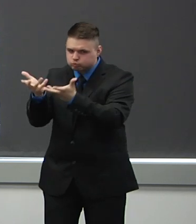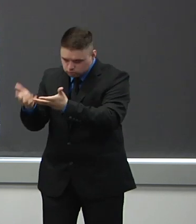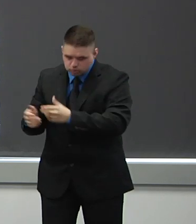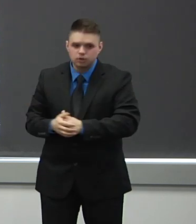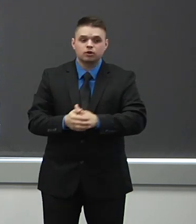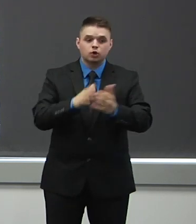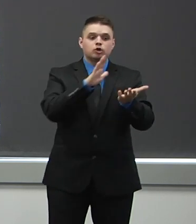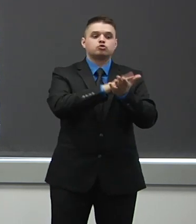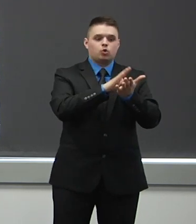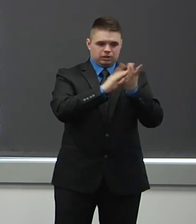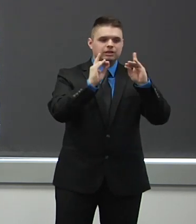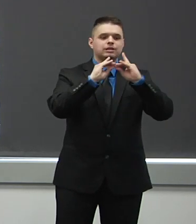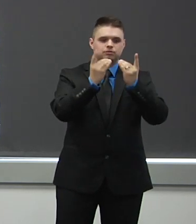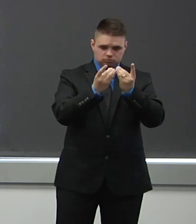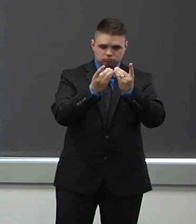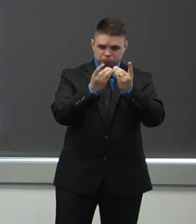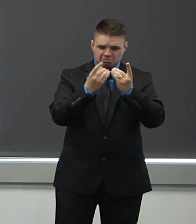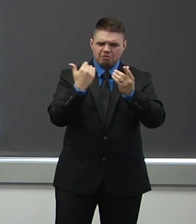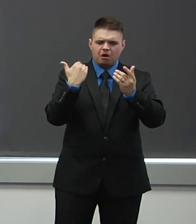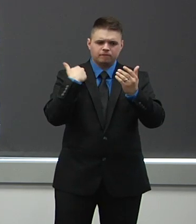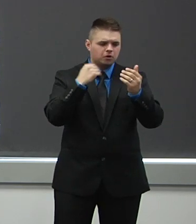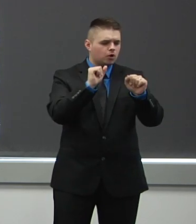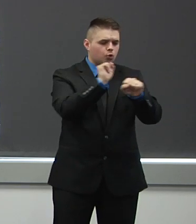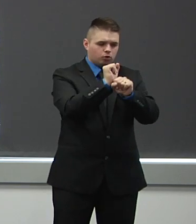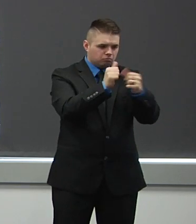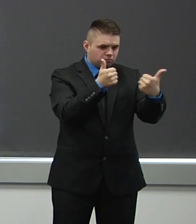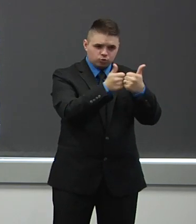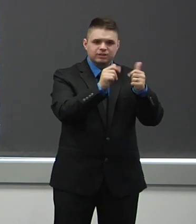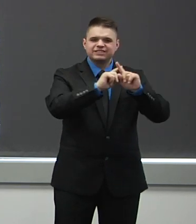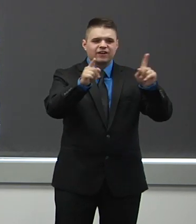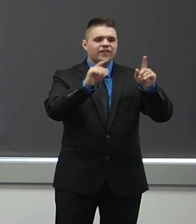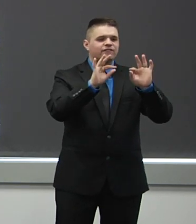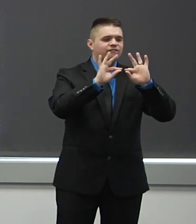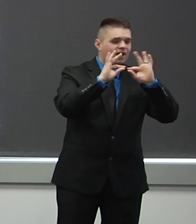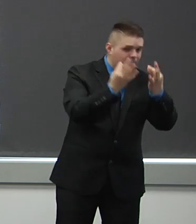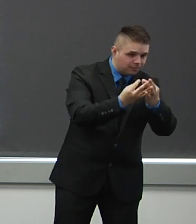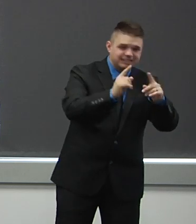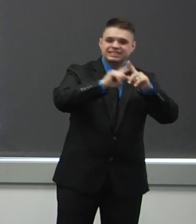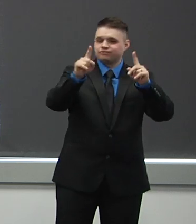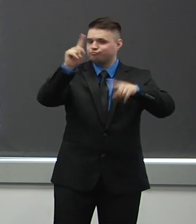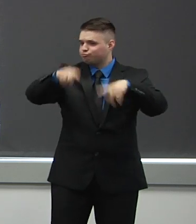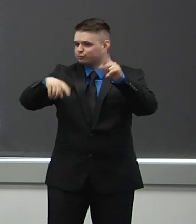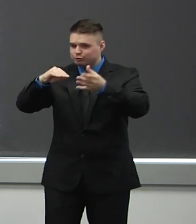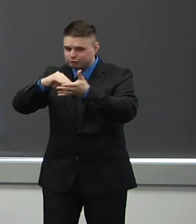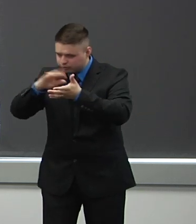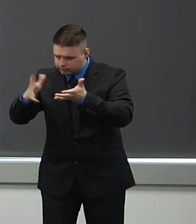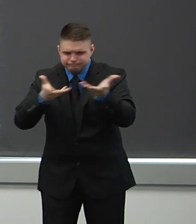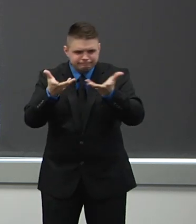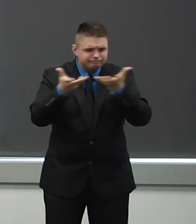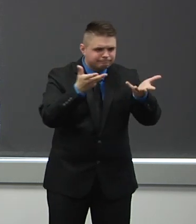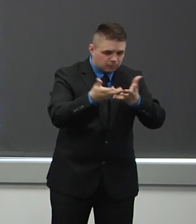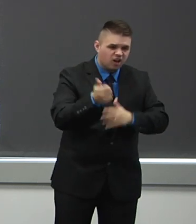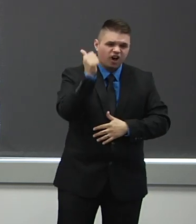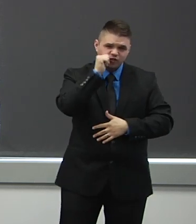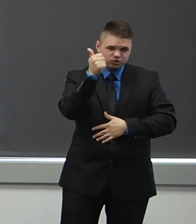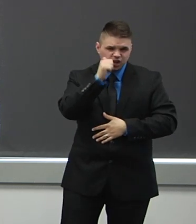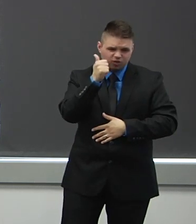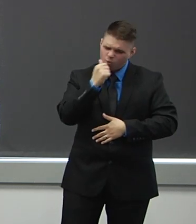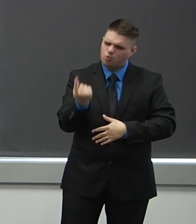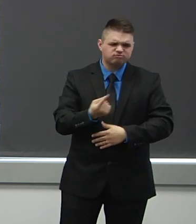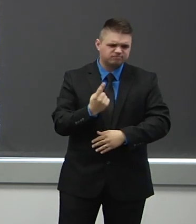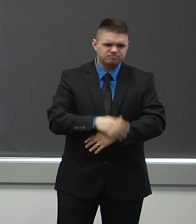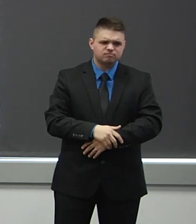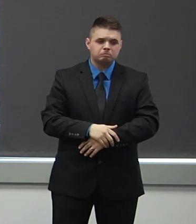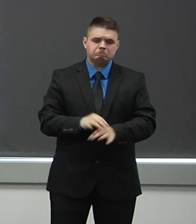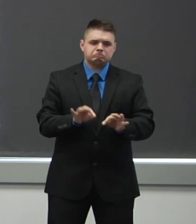with families of multiple languages across the state of Oregon every single day. What's really important right